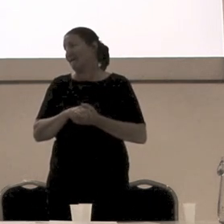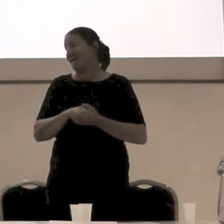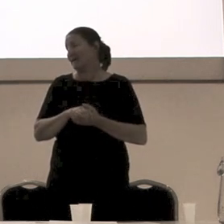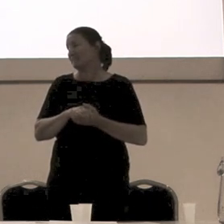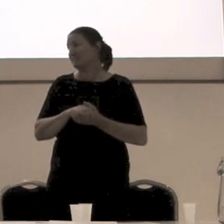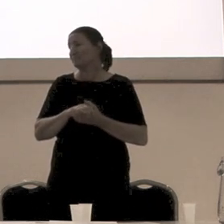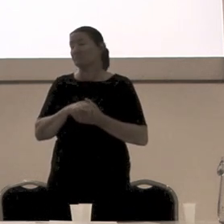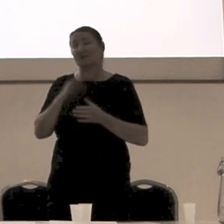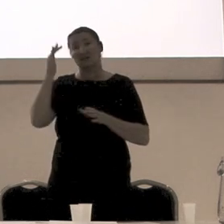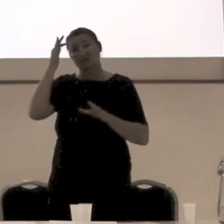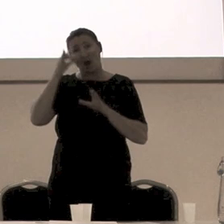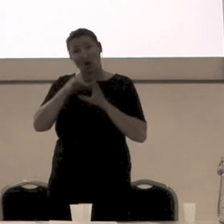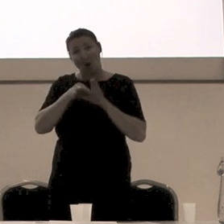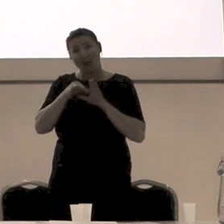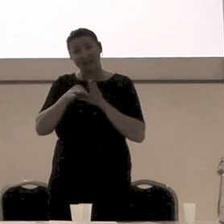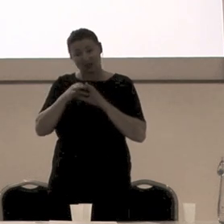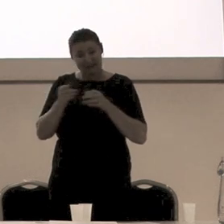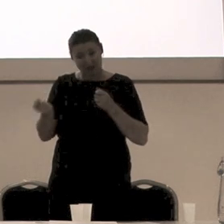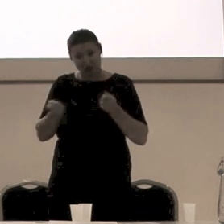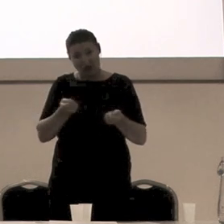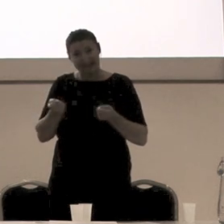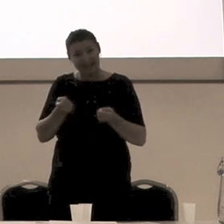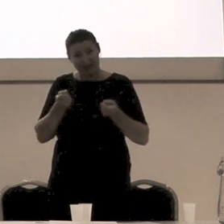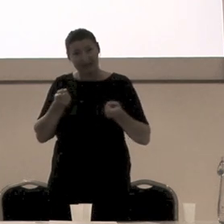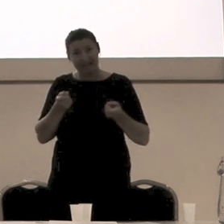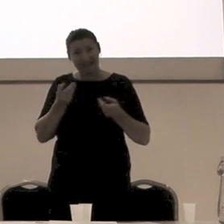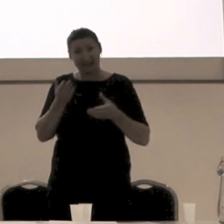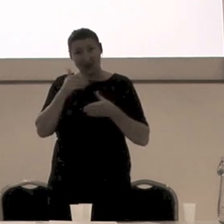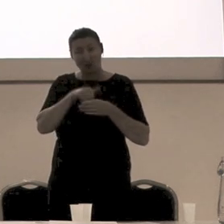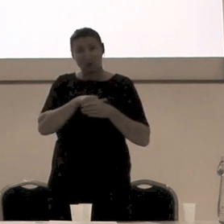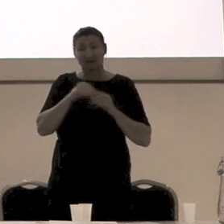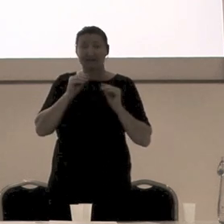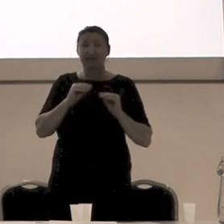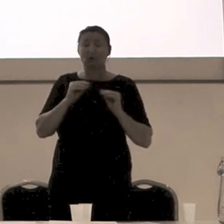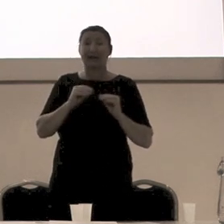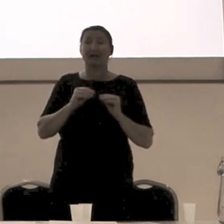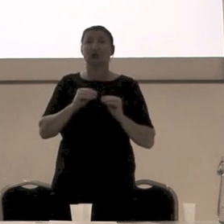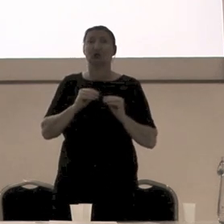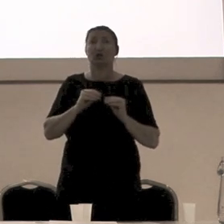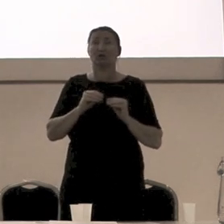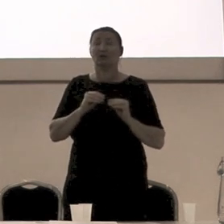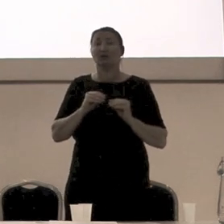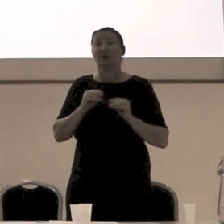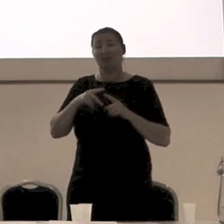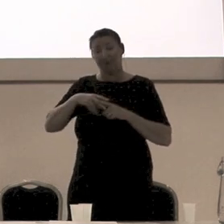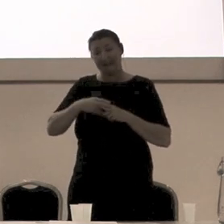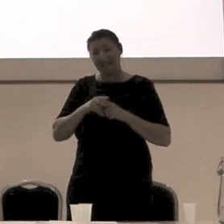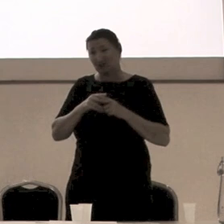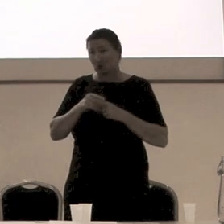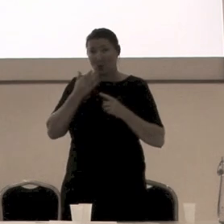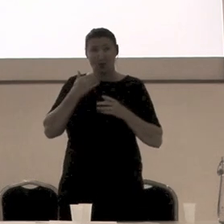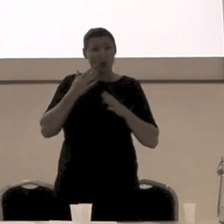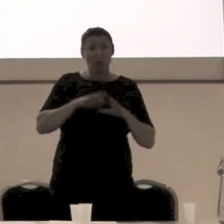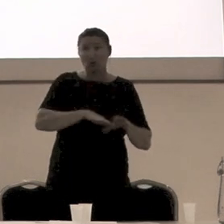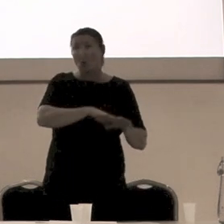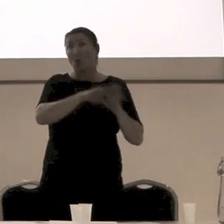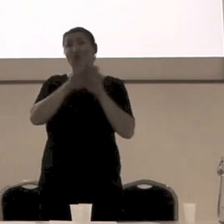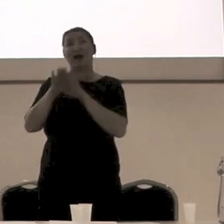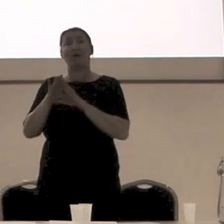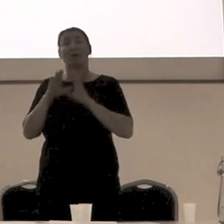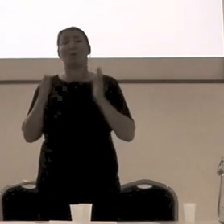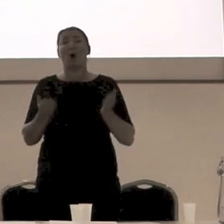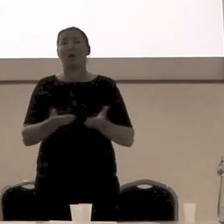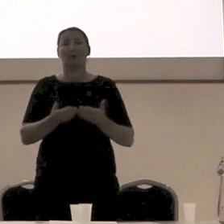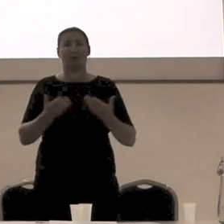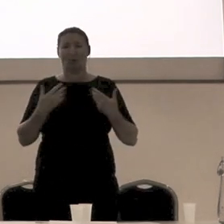now psychologists who run inclusive education. And these tools are widely used all around the world, and yet we are not using